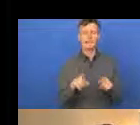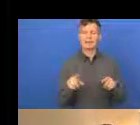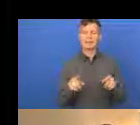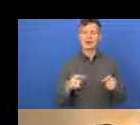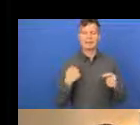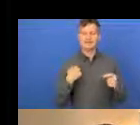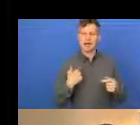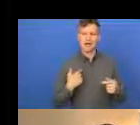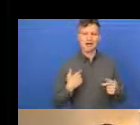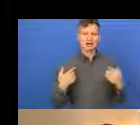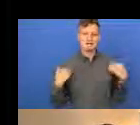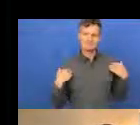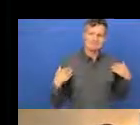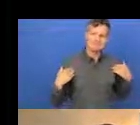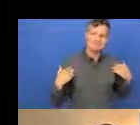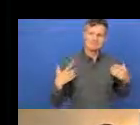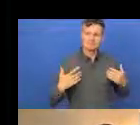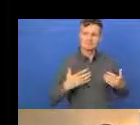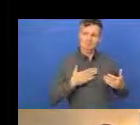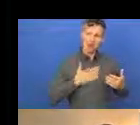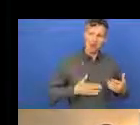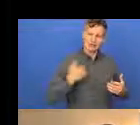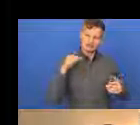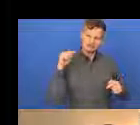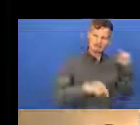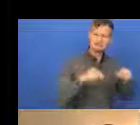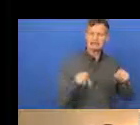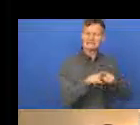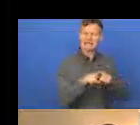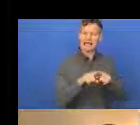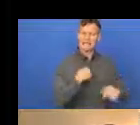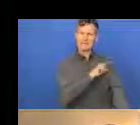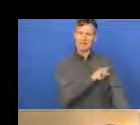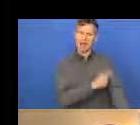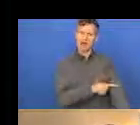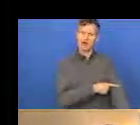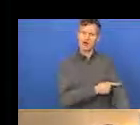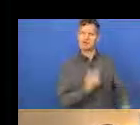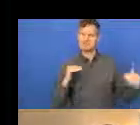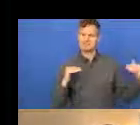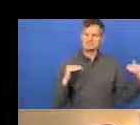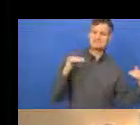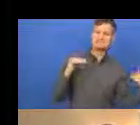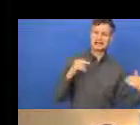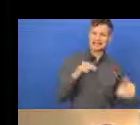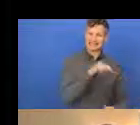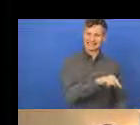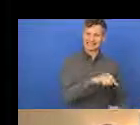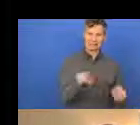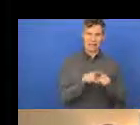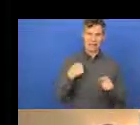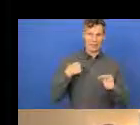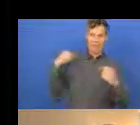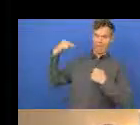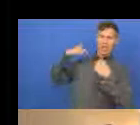is a real or perceived power imbalance and where the victim feels vulnerable and powerless to defend himself or